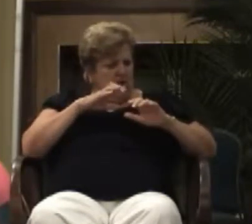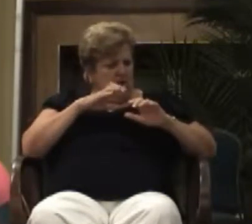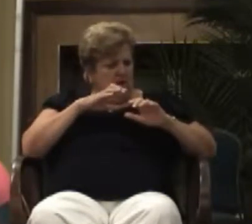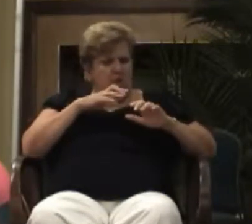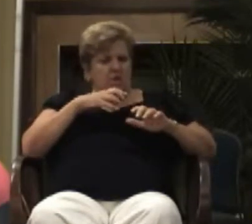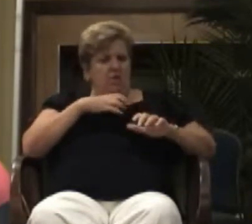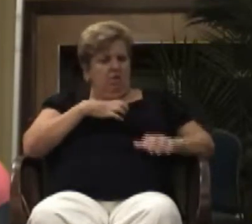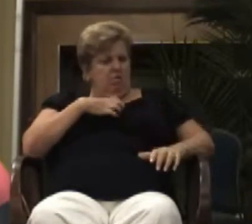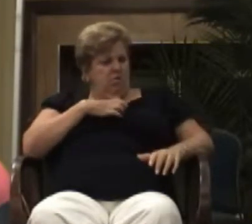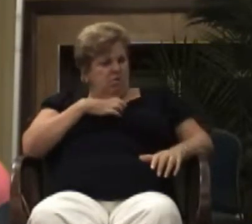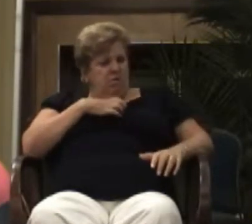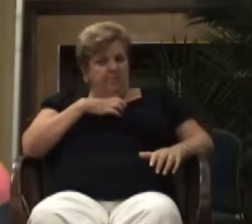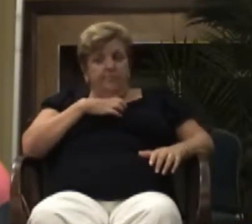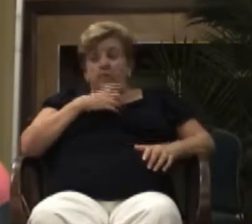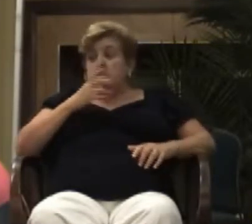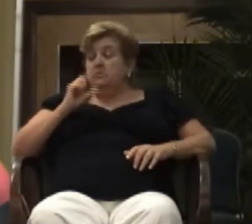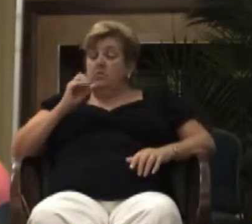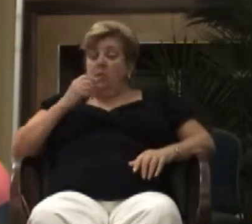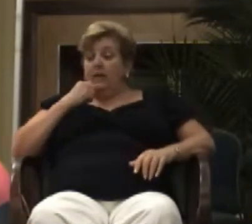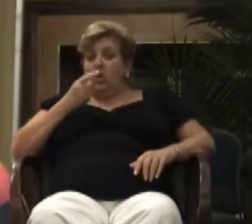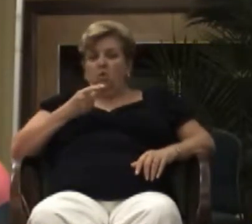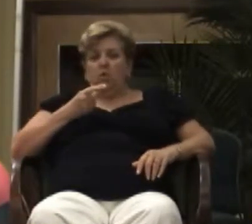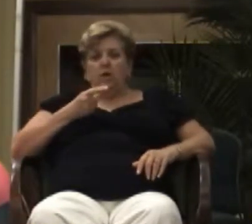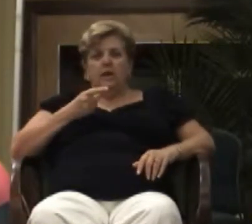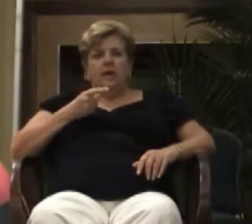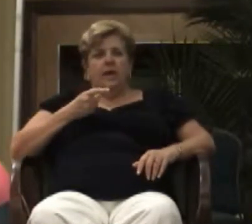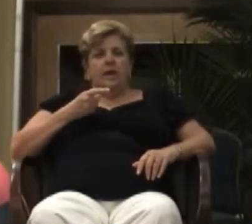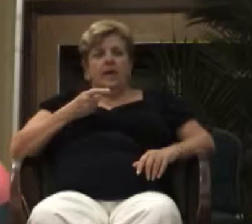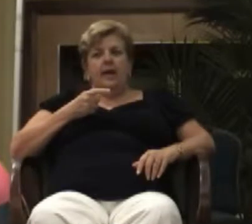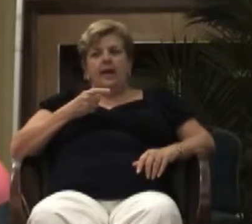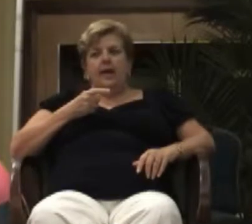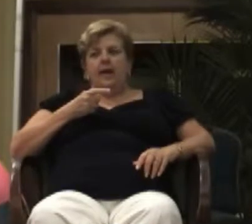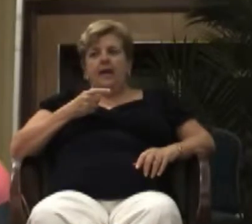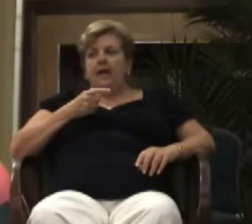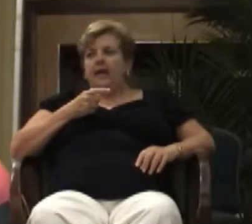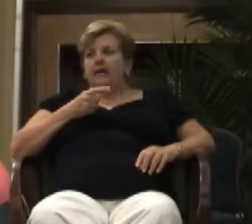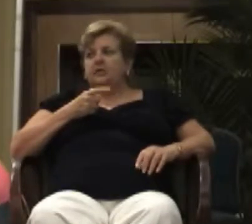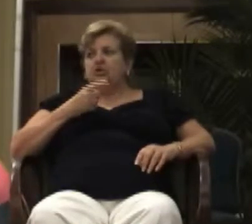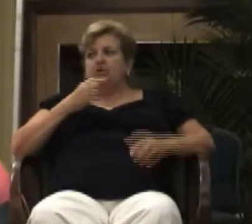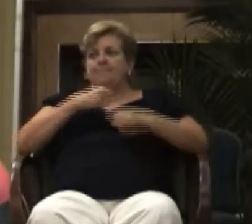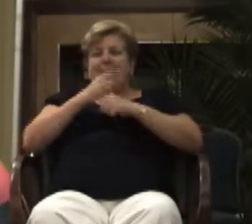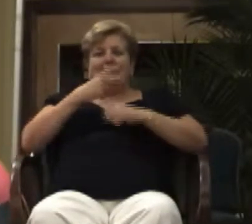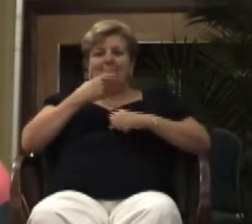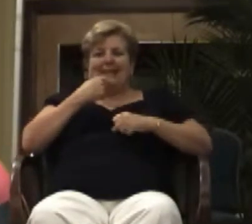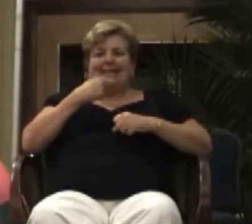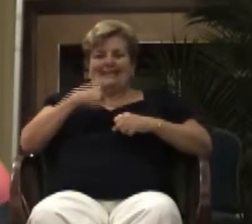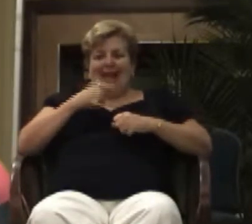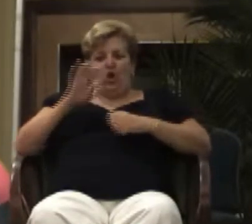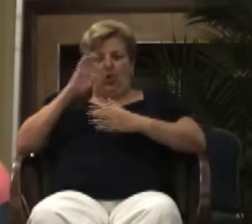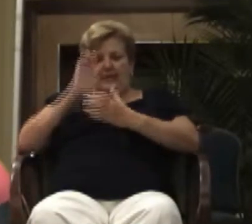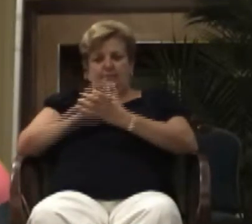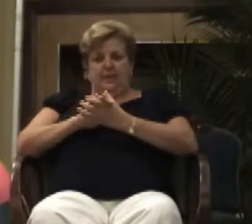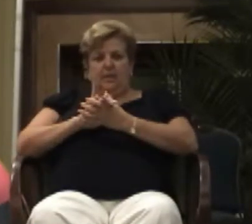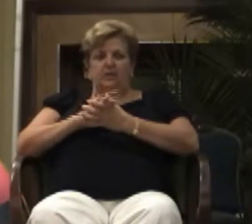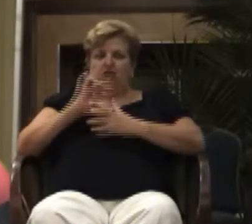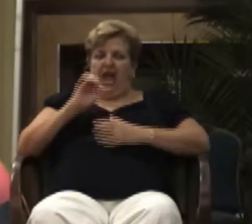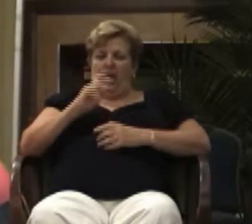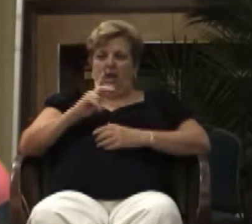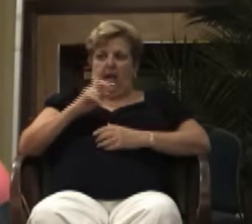I told her what I was doing. She made me go tell Jack. Now I'd rather do anything than tell Jack. Anything. And I had to tell him. And he told me this. He